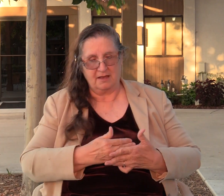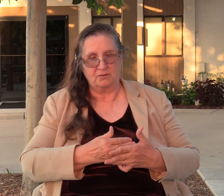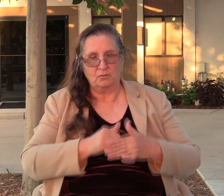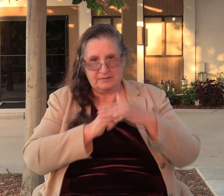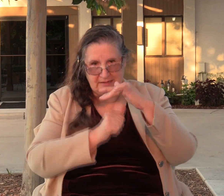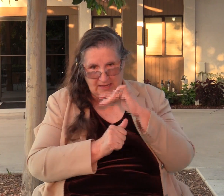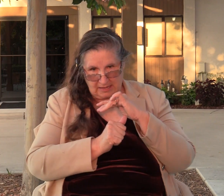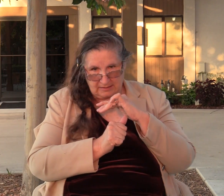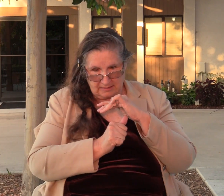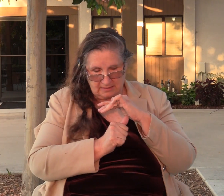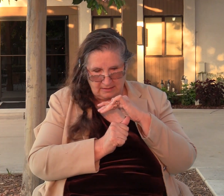and escape.